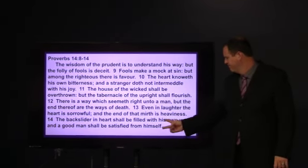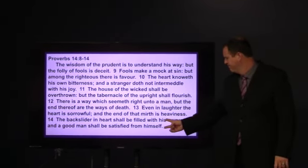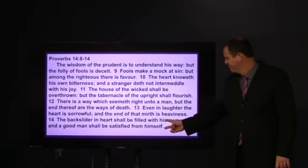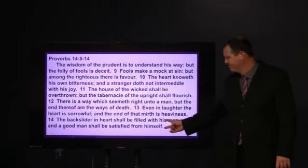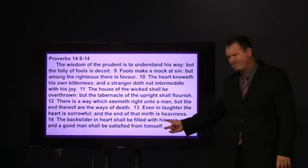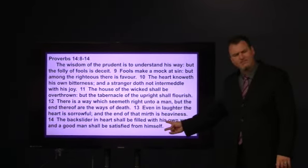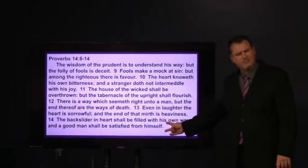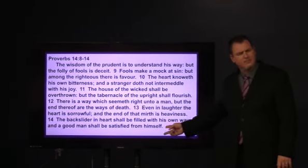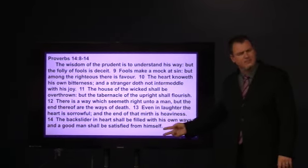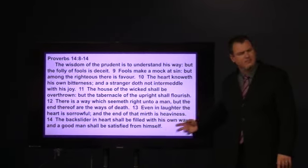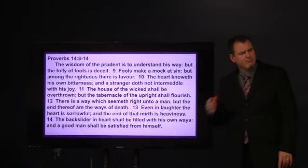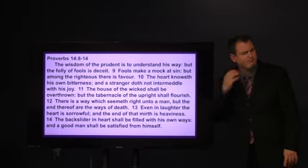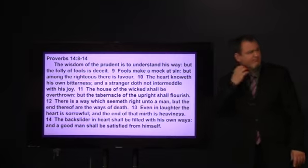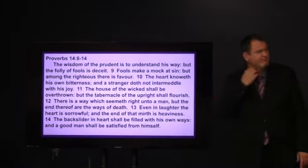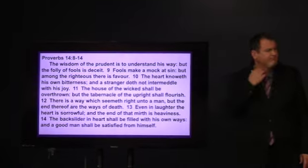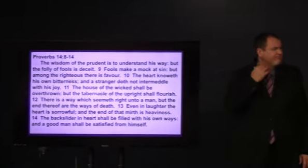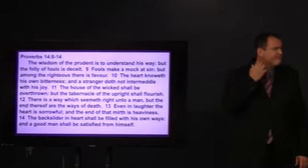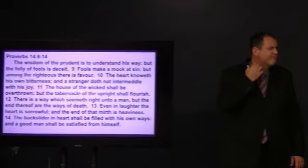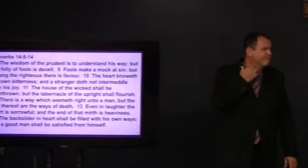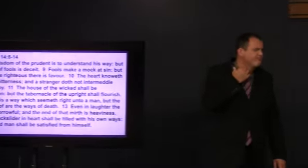be satisfied from himself.